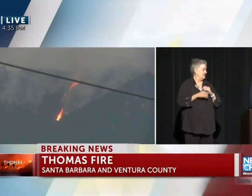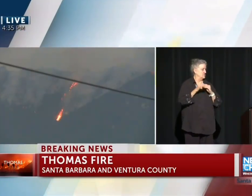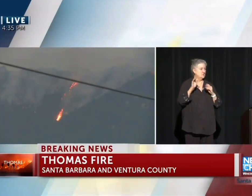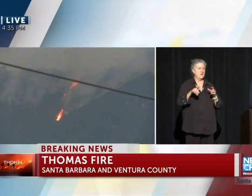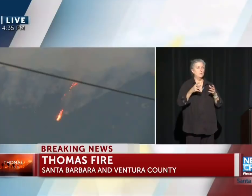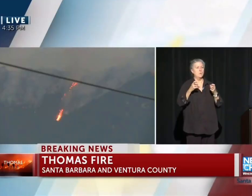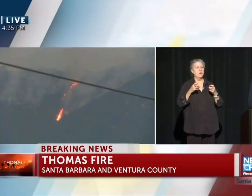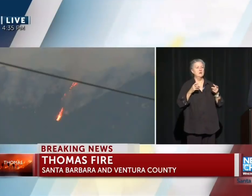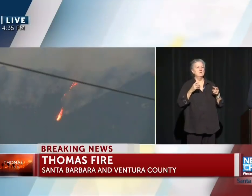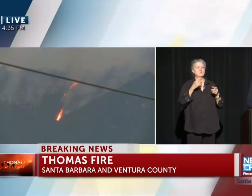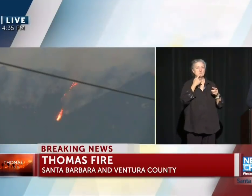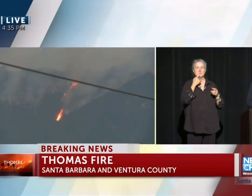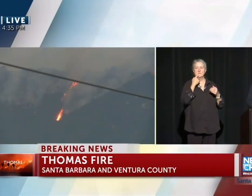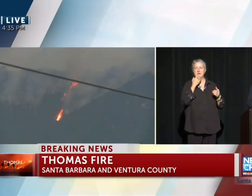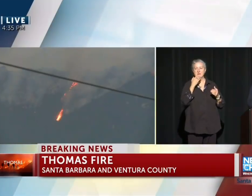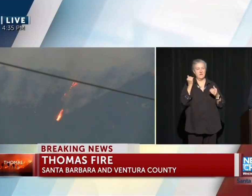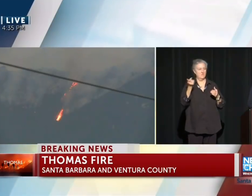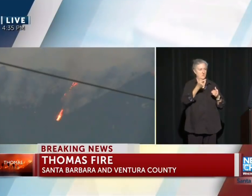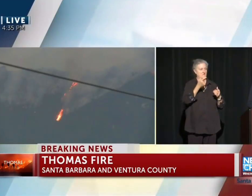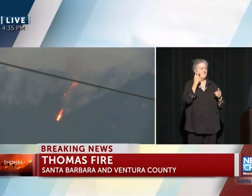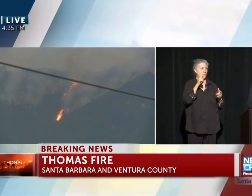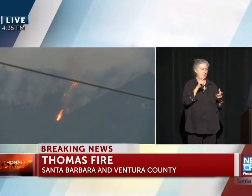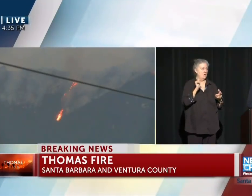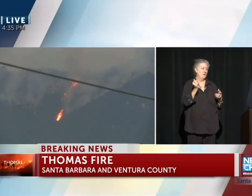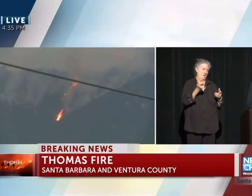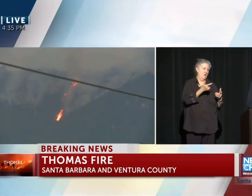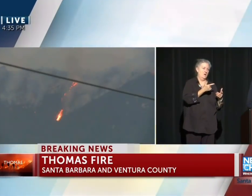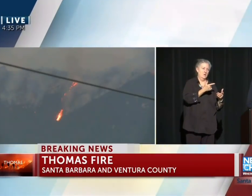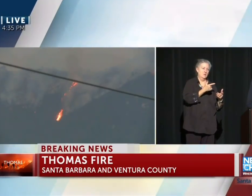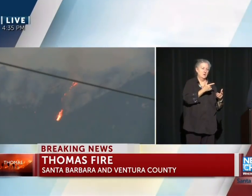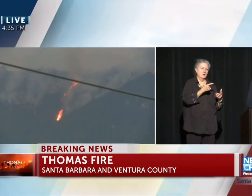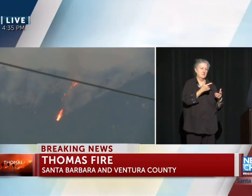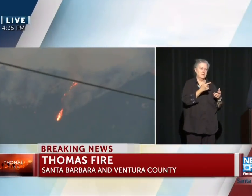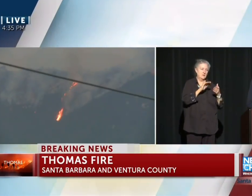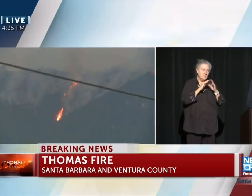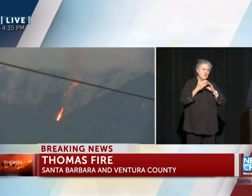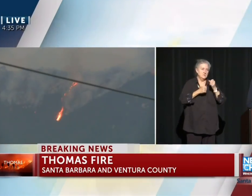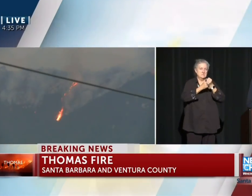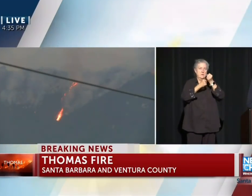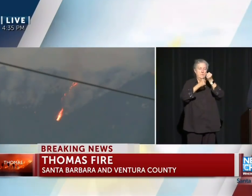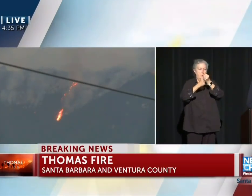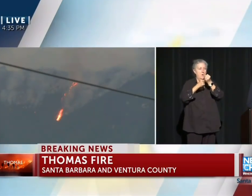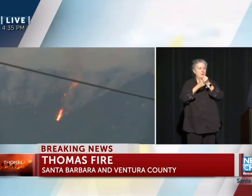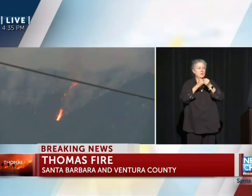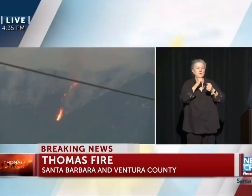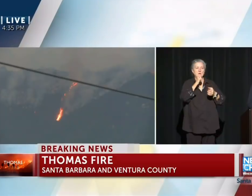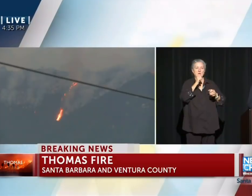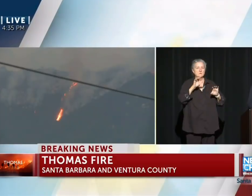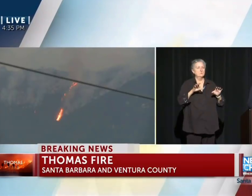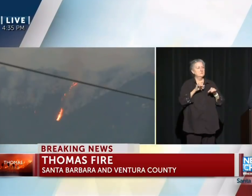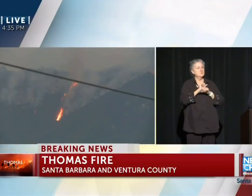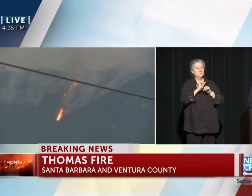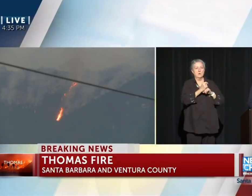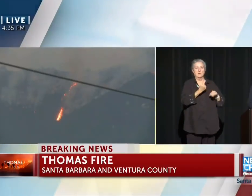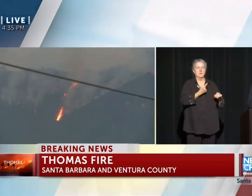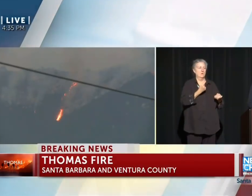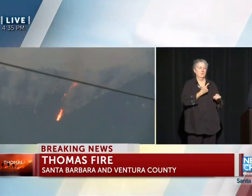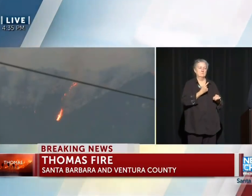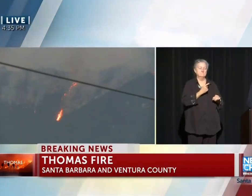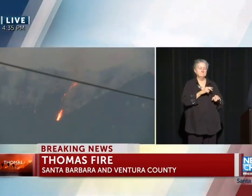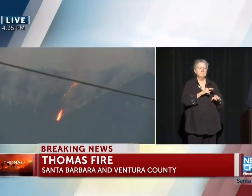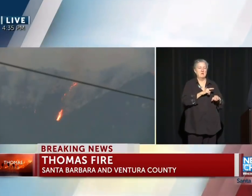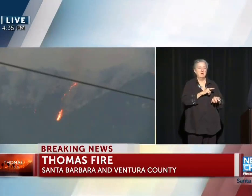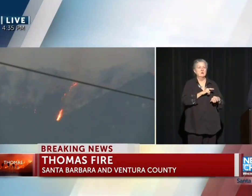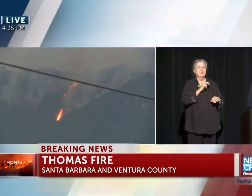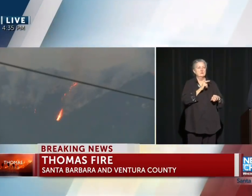to just thank everyone, of course, for all of the community support. We do not do this work alone,